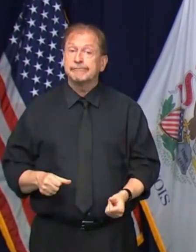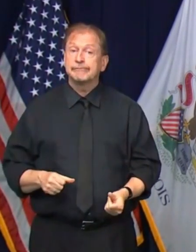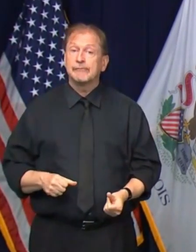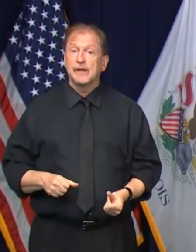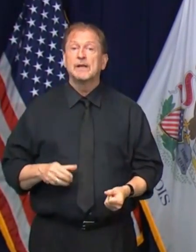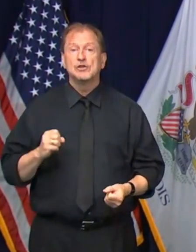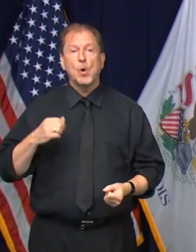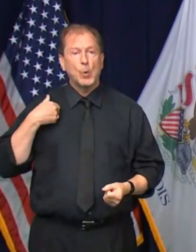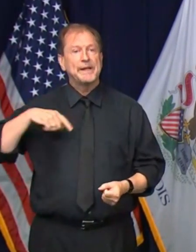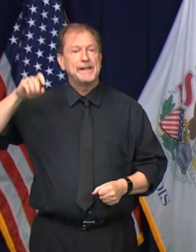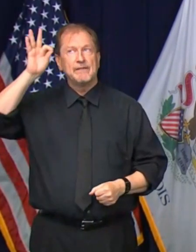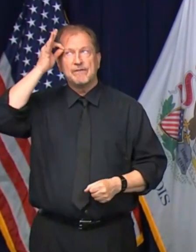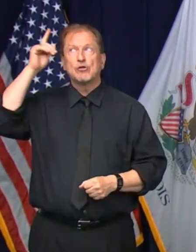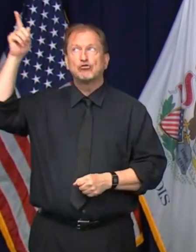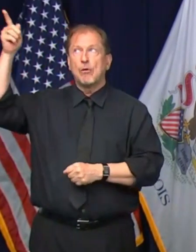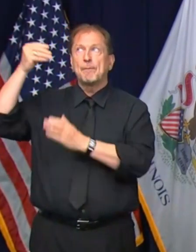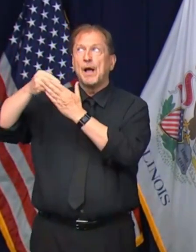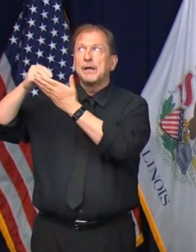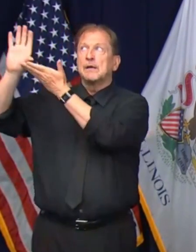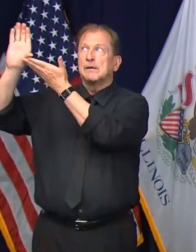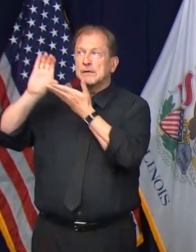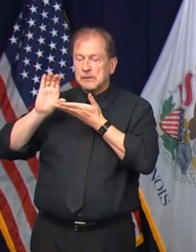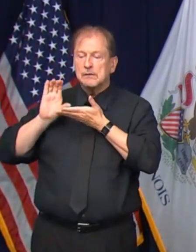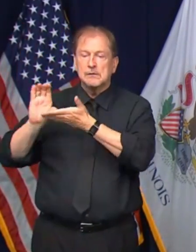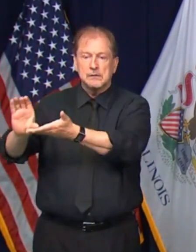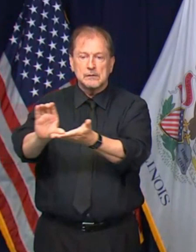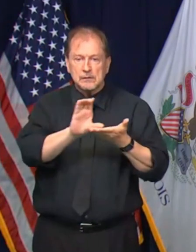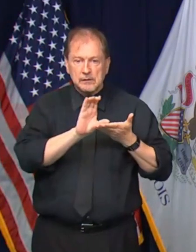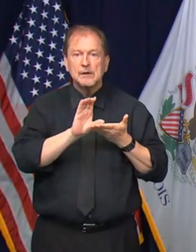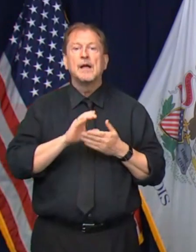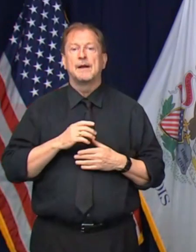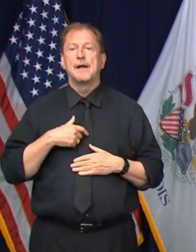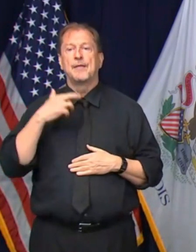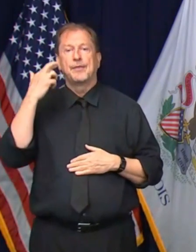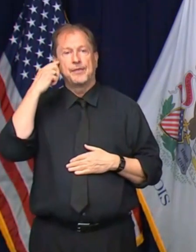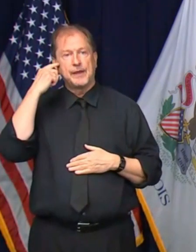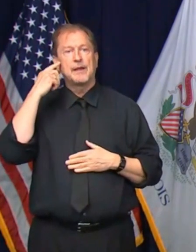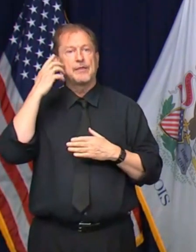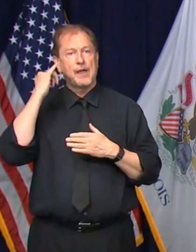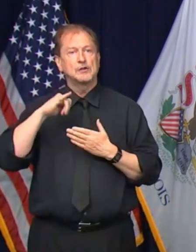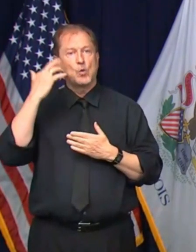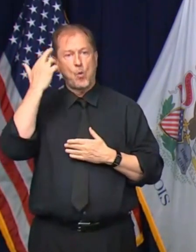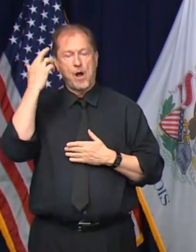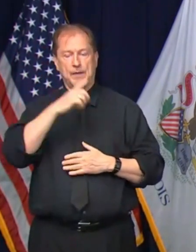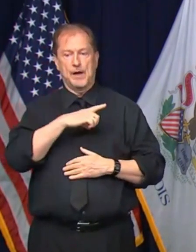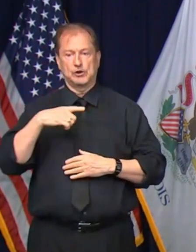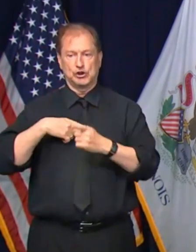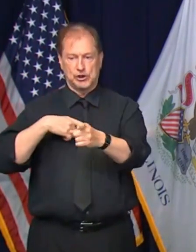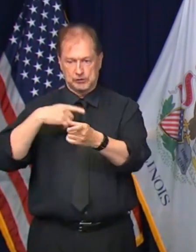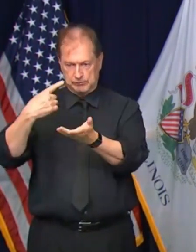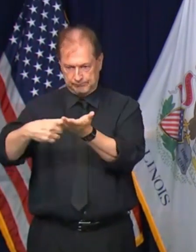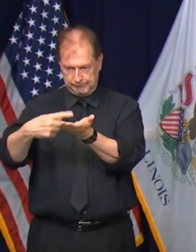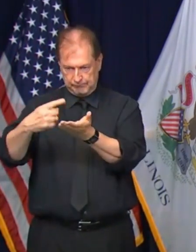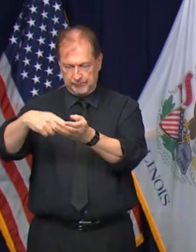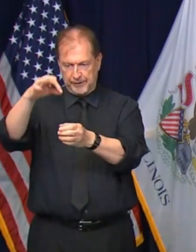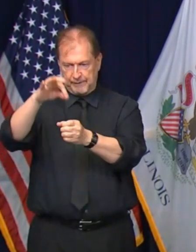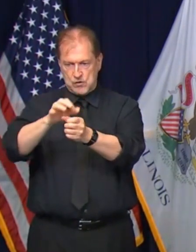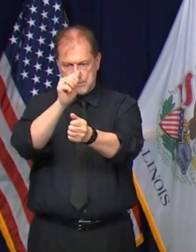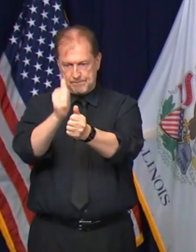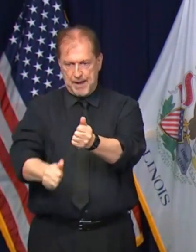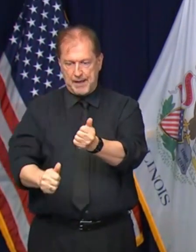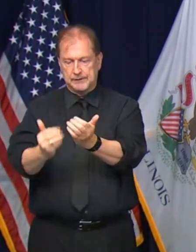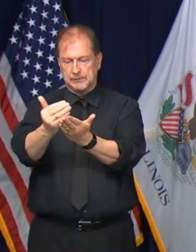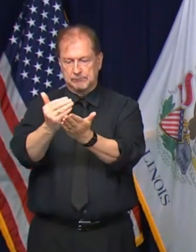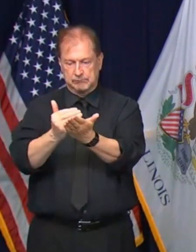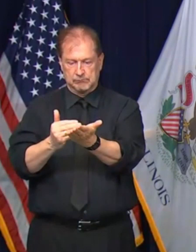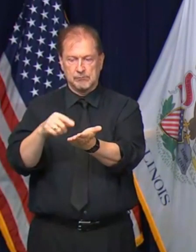need help. There's no doubt about that. And I think that was the reason the legislature did what it did. But look, they also did not cut